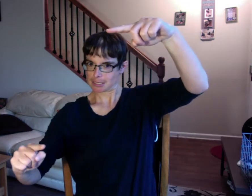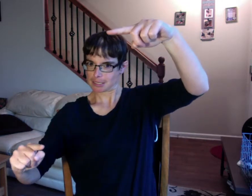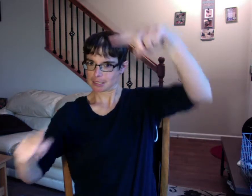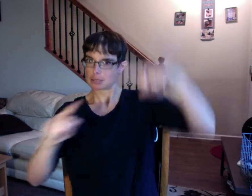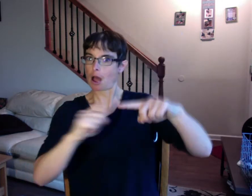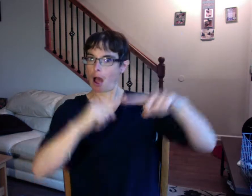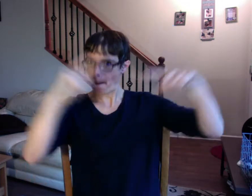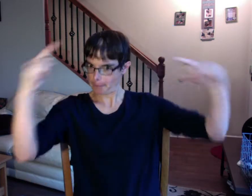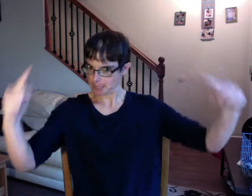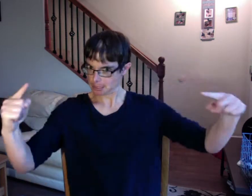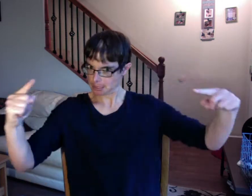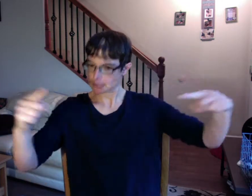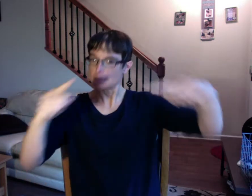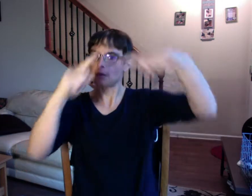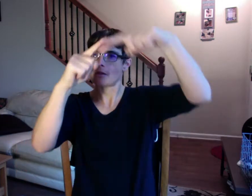that's the